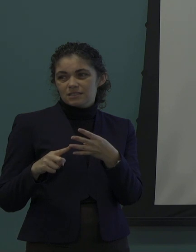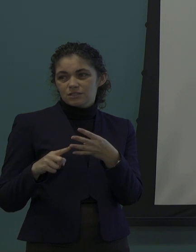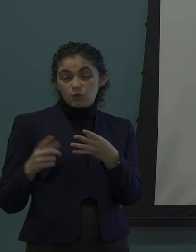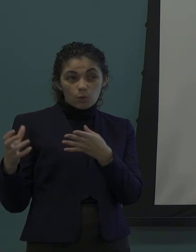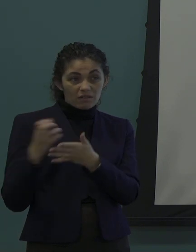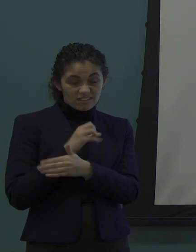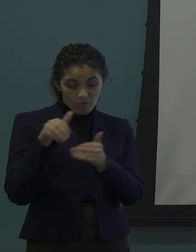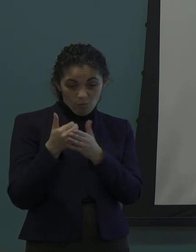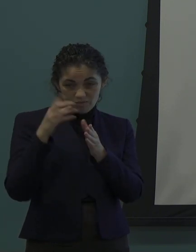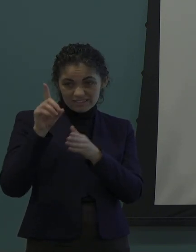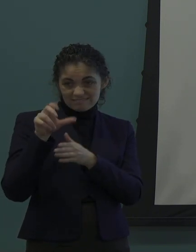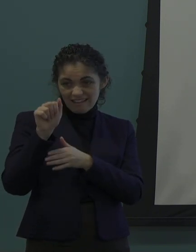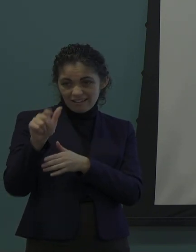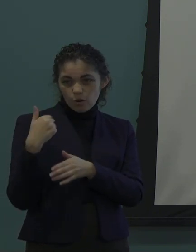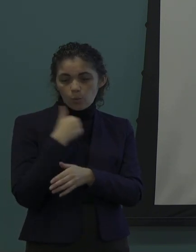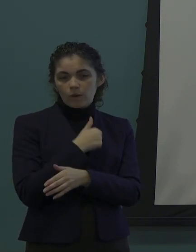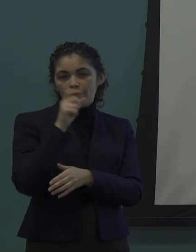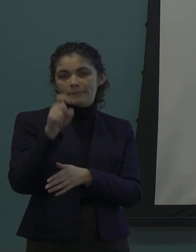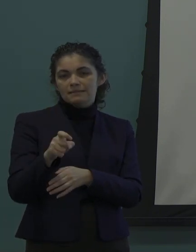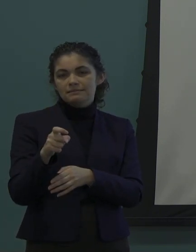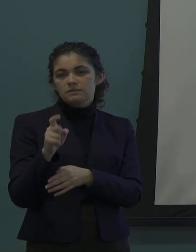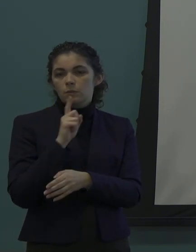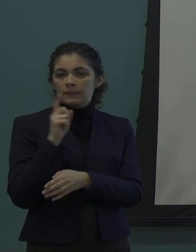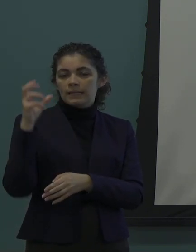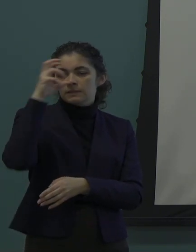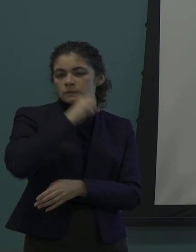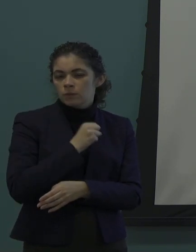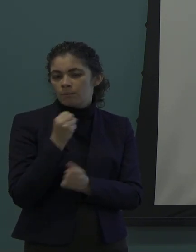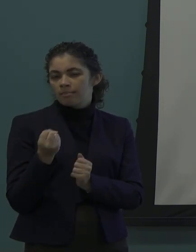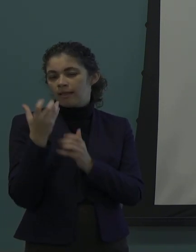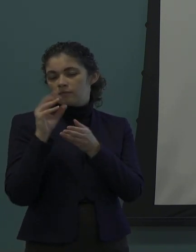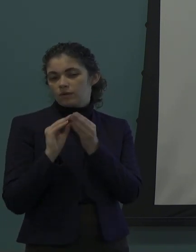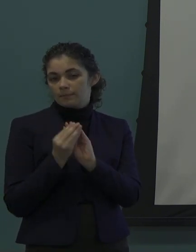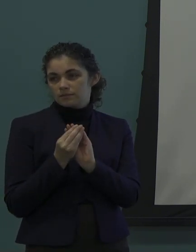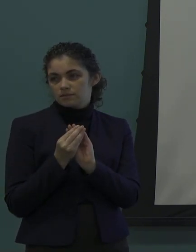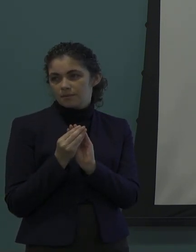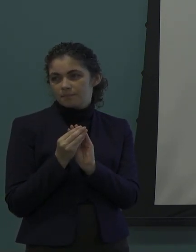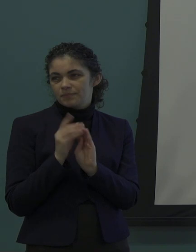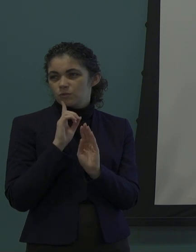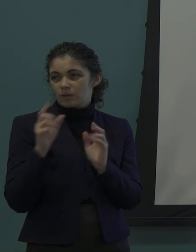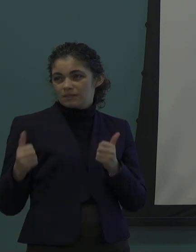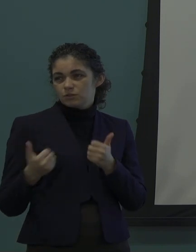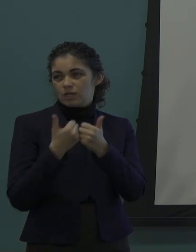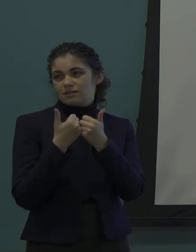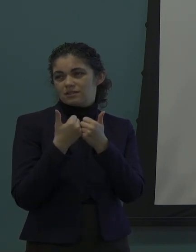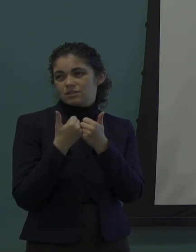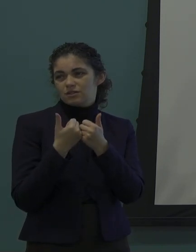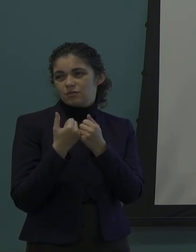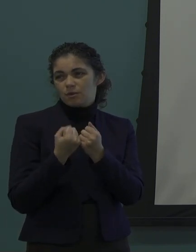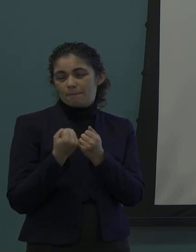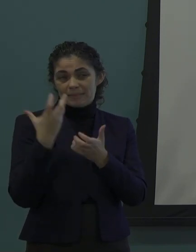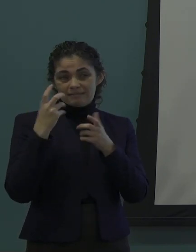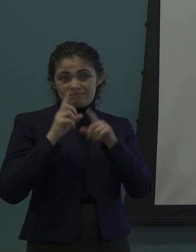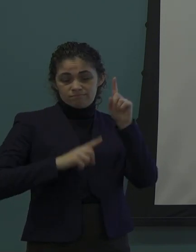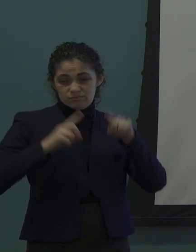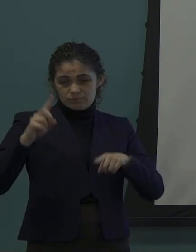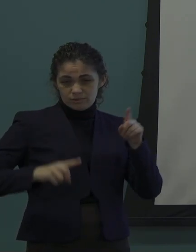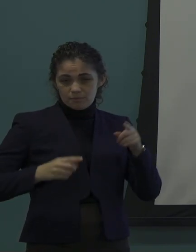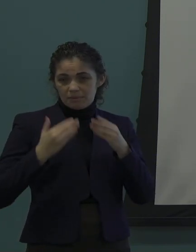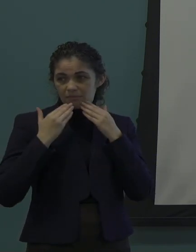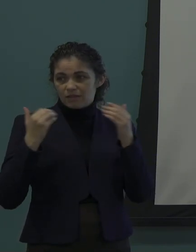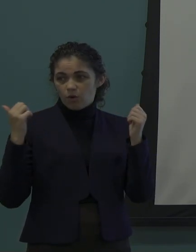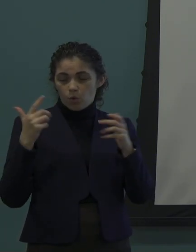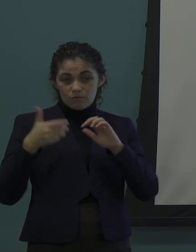you an accurate percent positive, we've had to aggregate those data, and that's a little bit challenging for a number of reasons. But we do thank